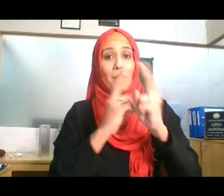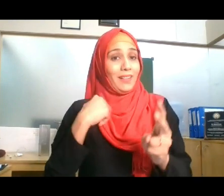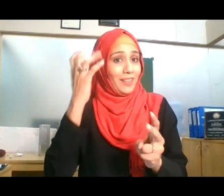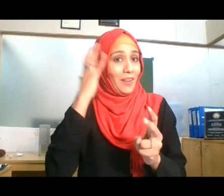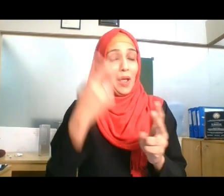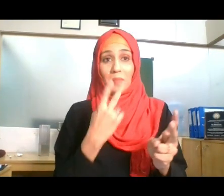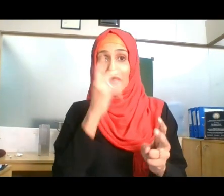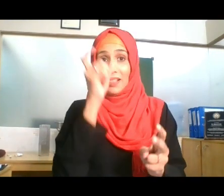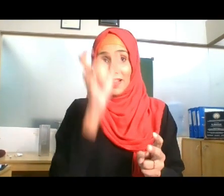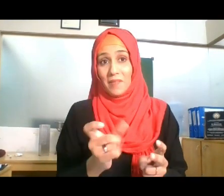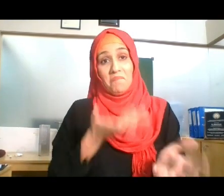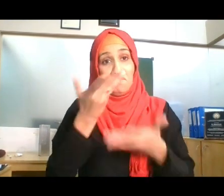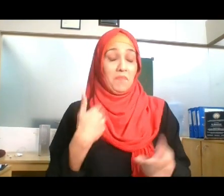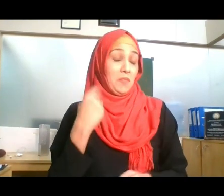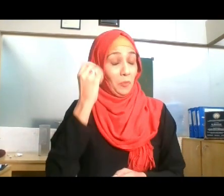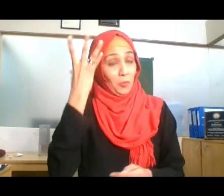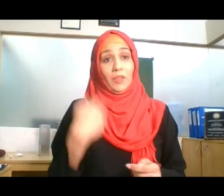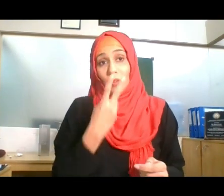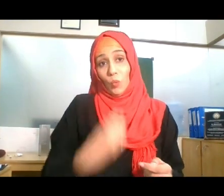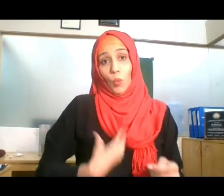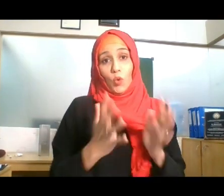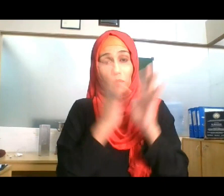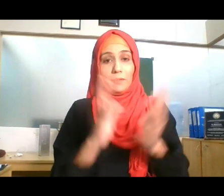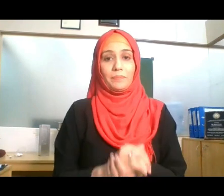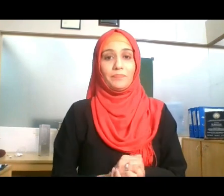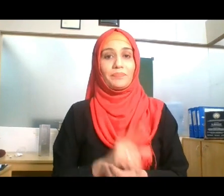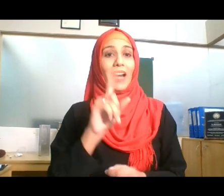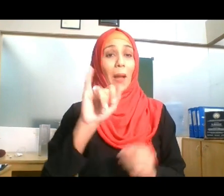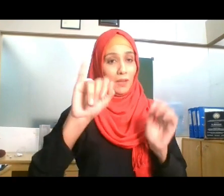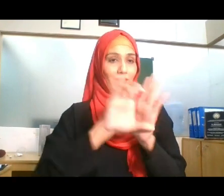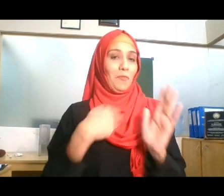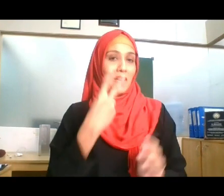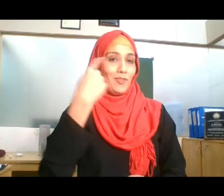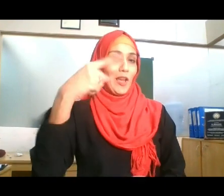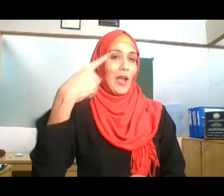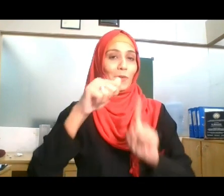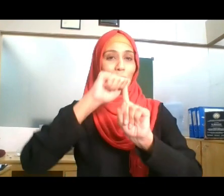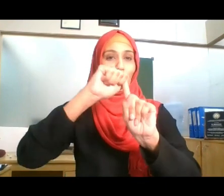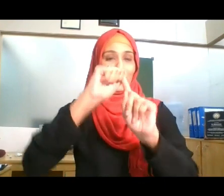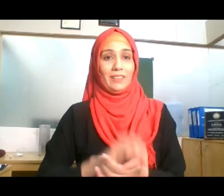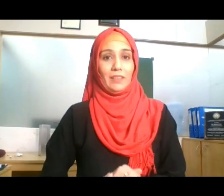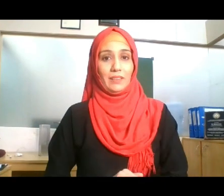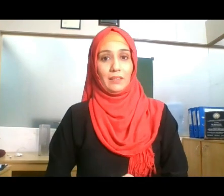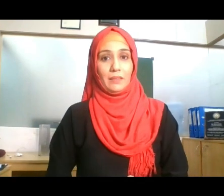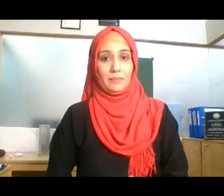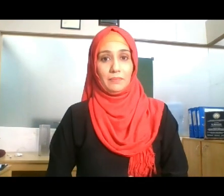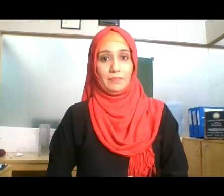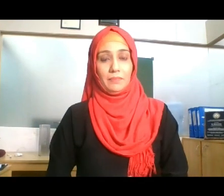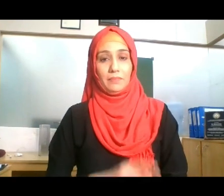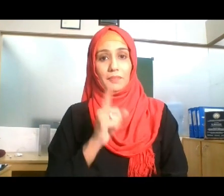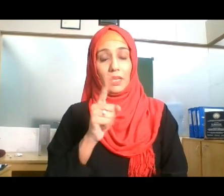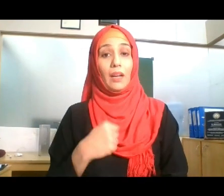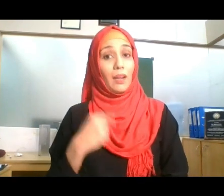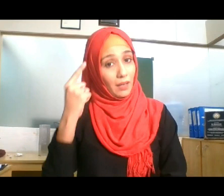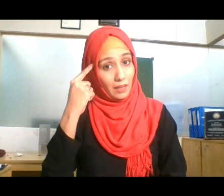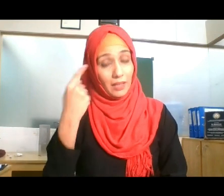incredible and inspiring, and I look forward to checking out your Instagram page. Prior to joining Facebook, I spent over a